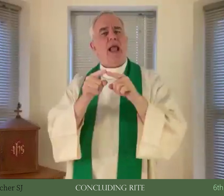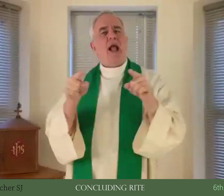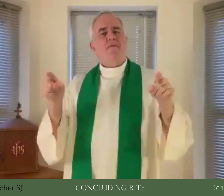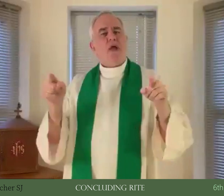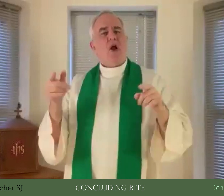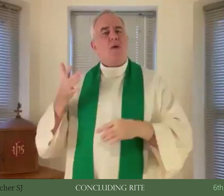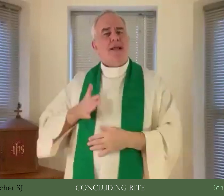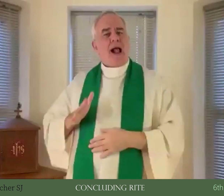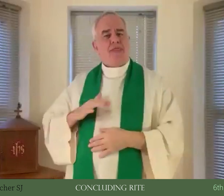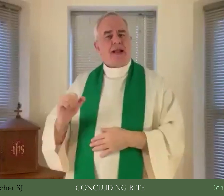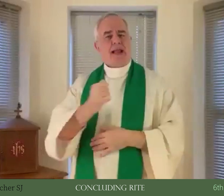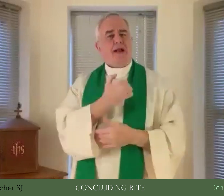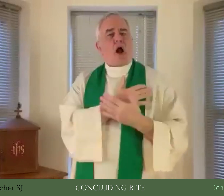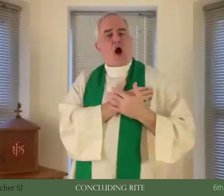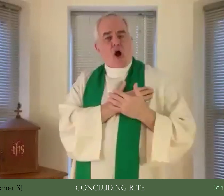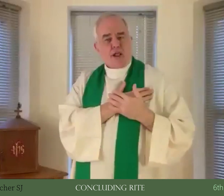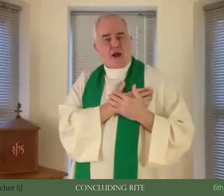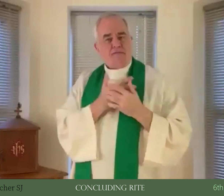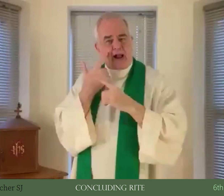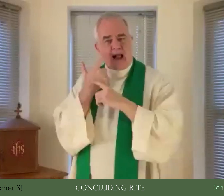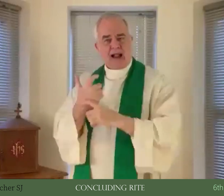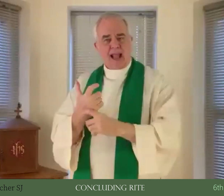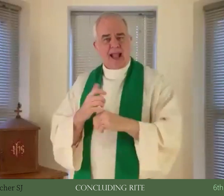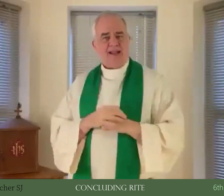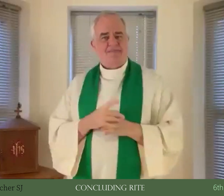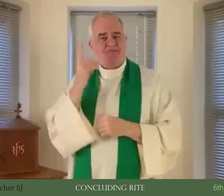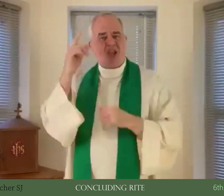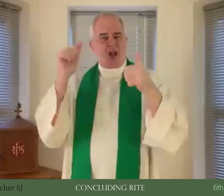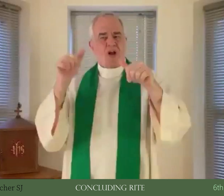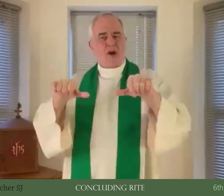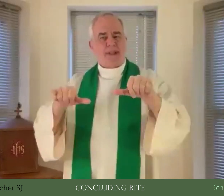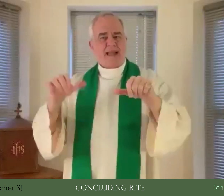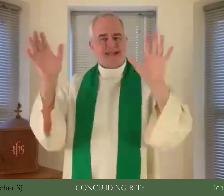for those that need our love and care. God bless.